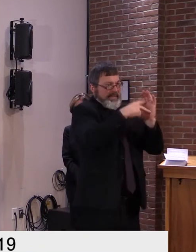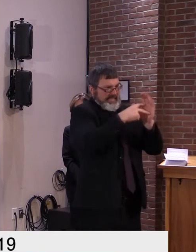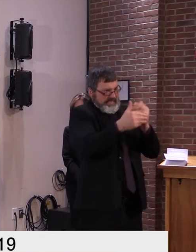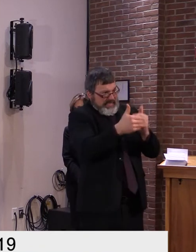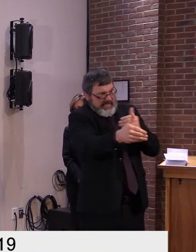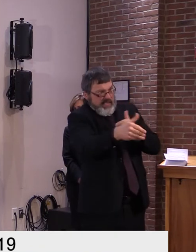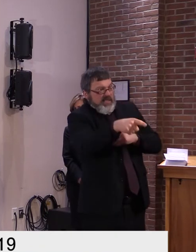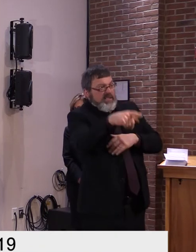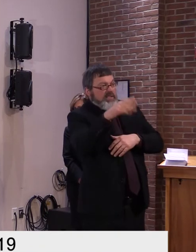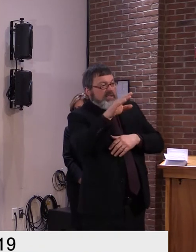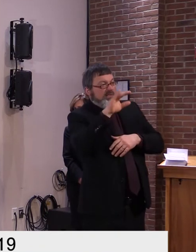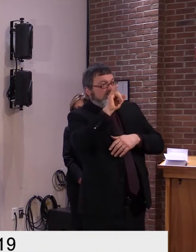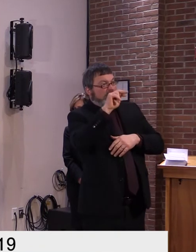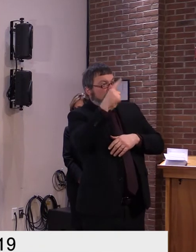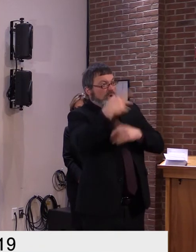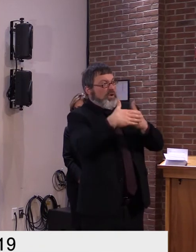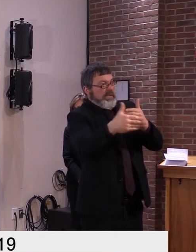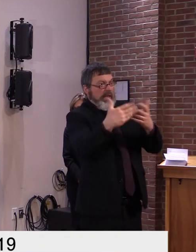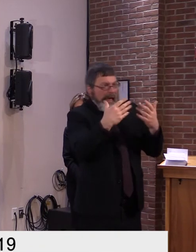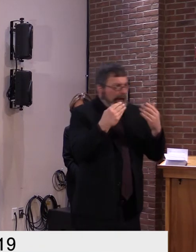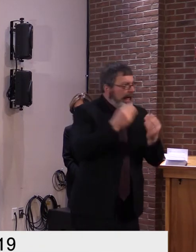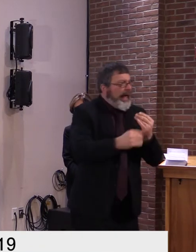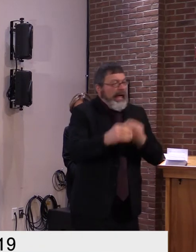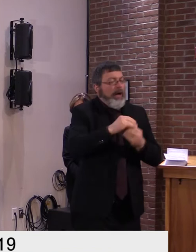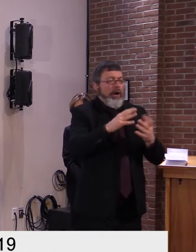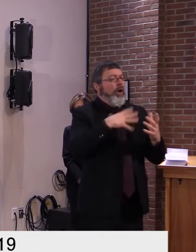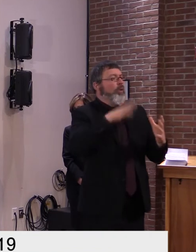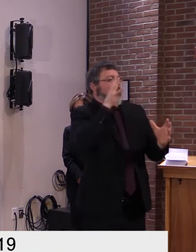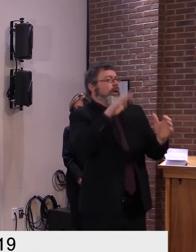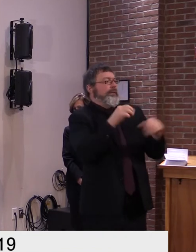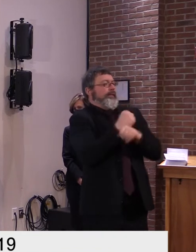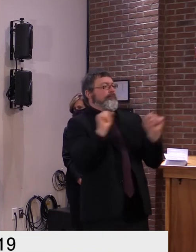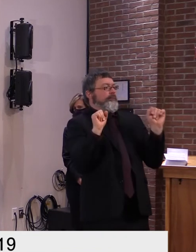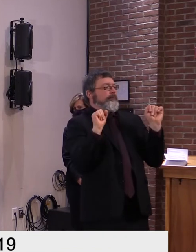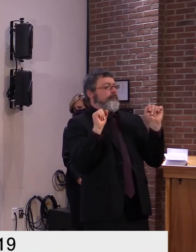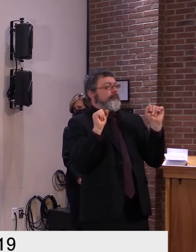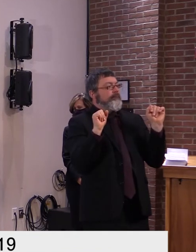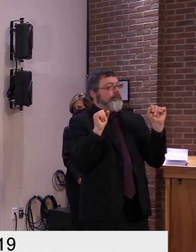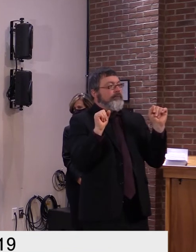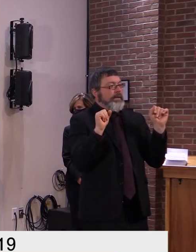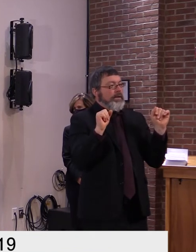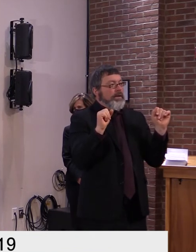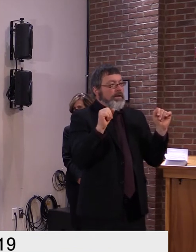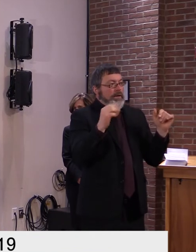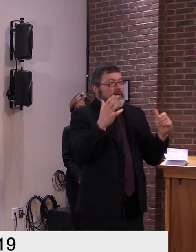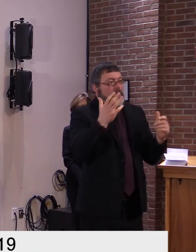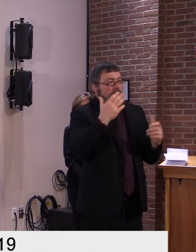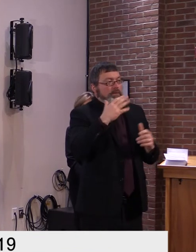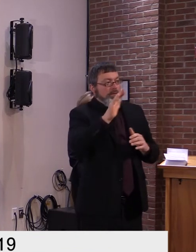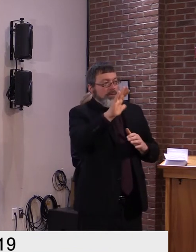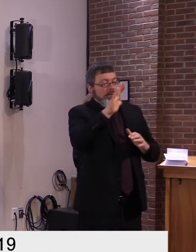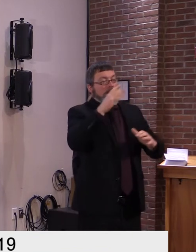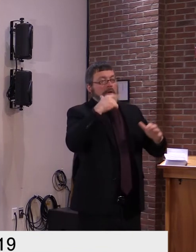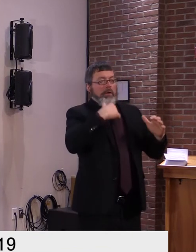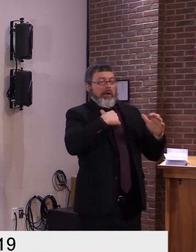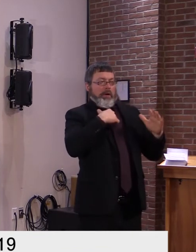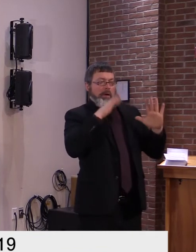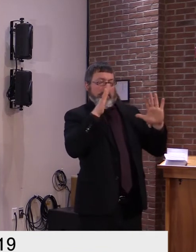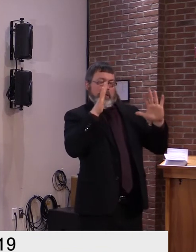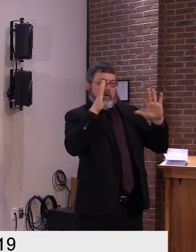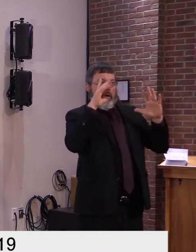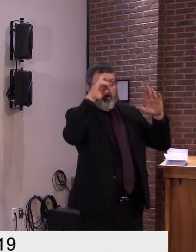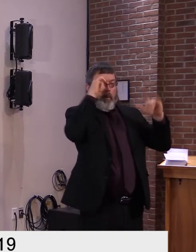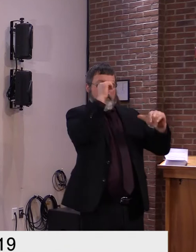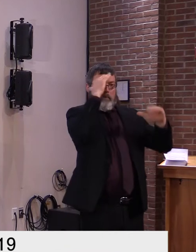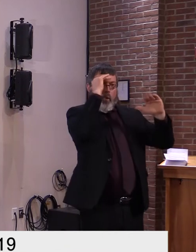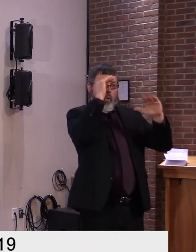So that's all I know at this point, but I'm cautiously optimistic, and they felt as though something